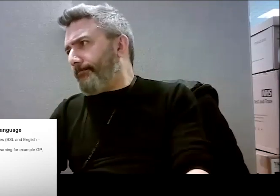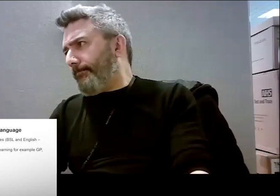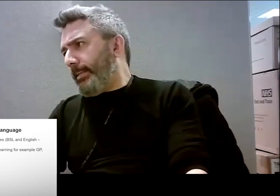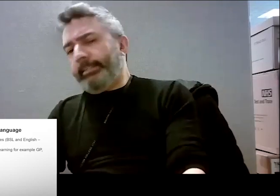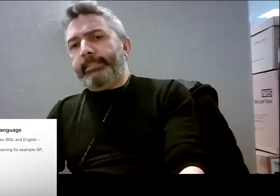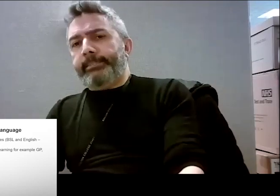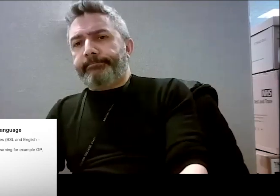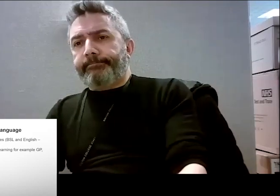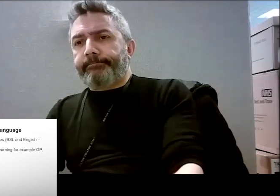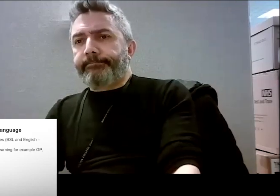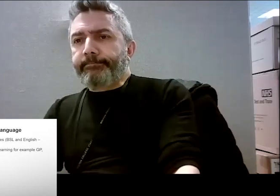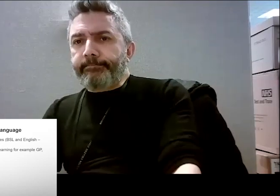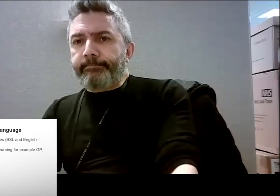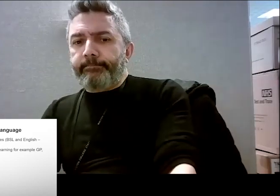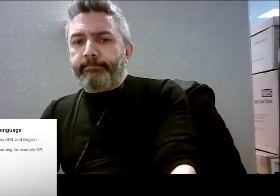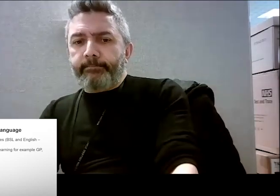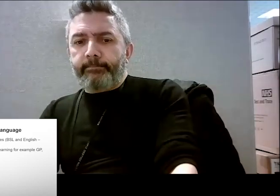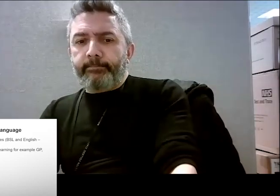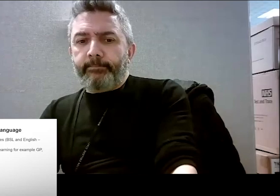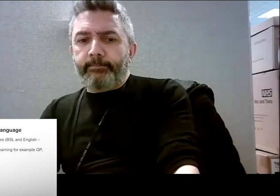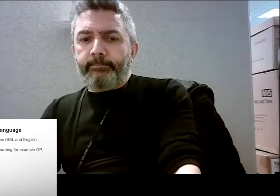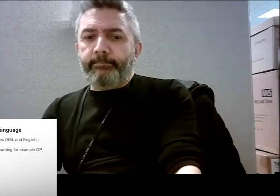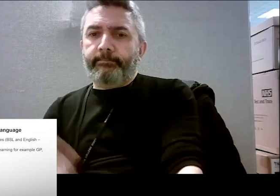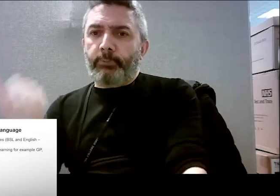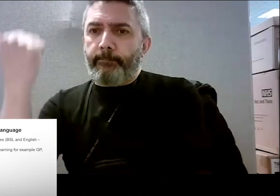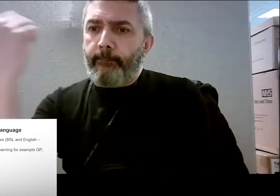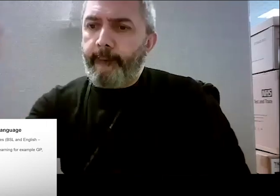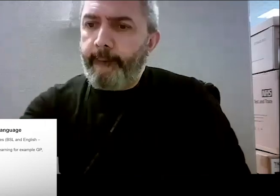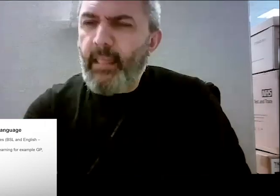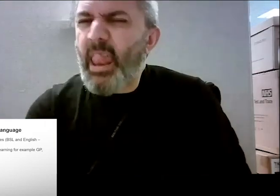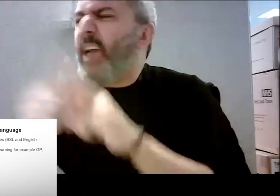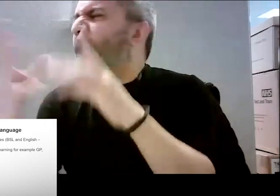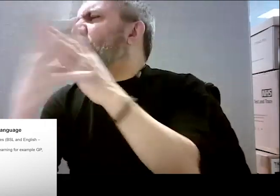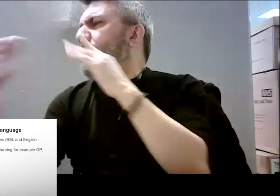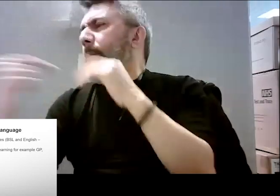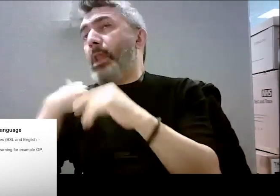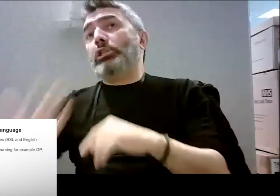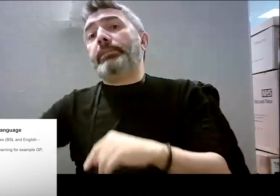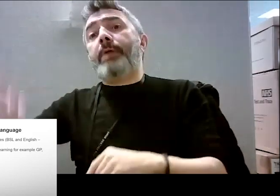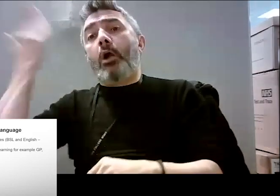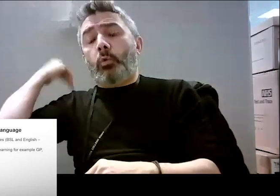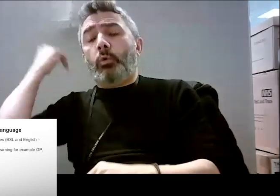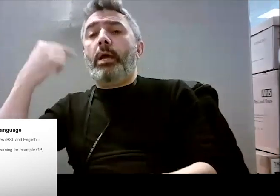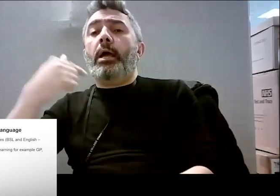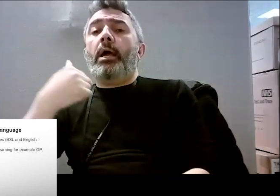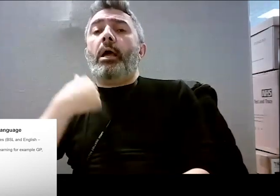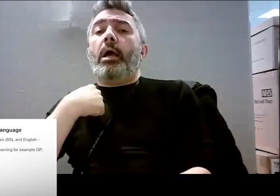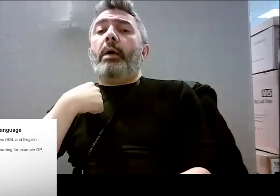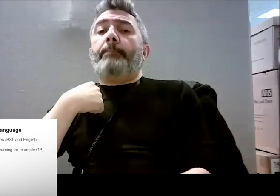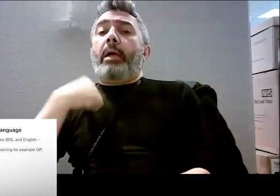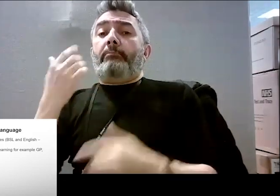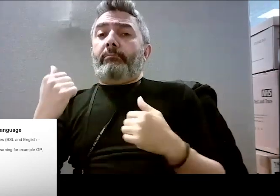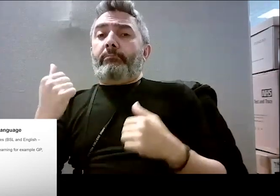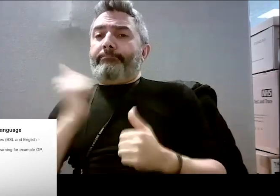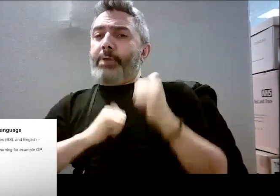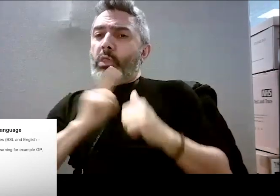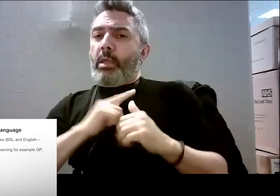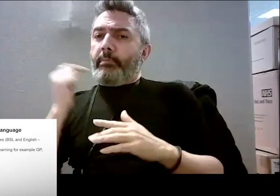everybody else does. They can't hear things that are mentioned on the radio. They can't hear the train station announcements. Can't hear bits of news when they're walking into a